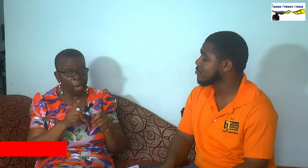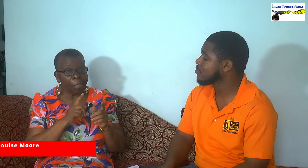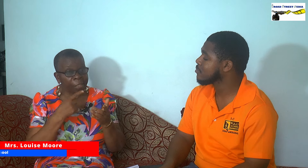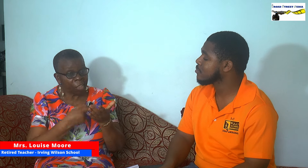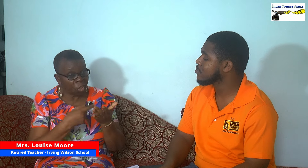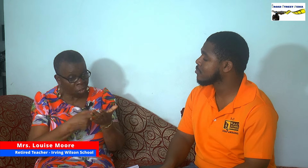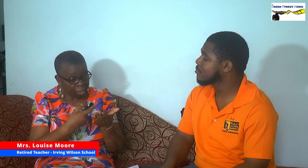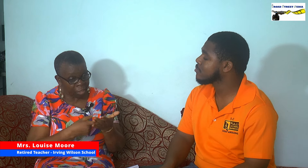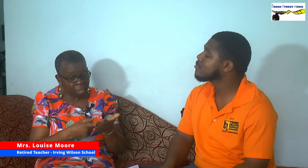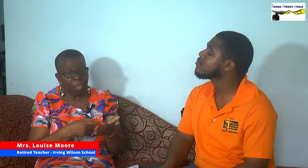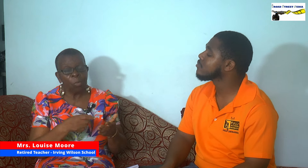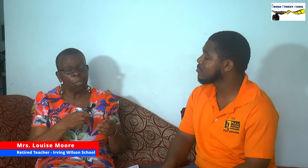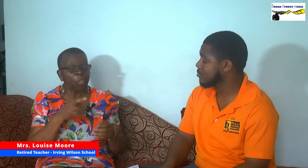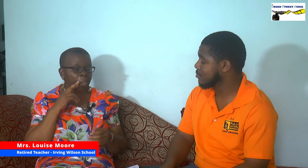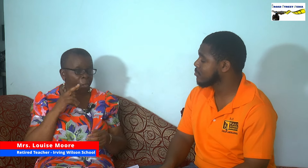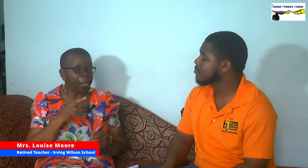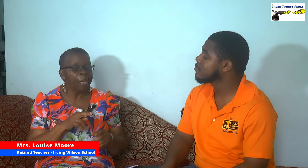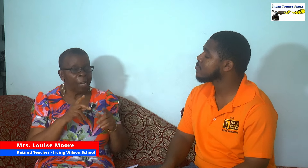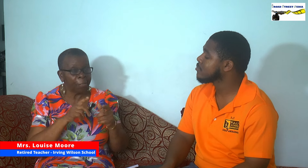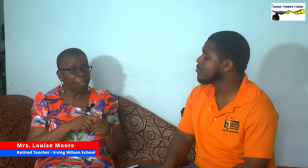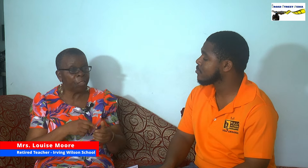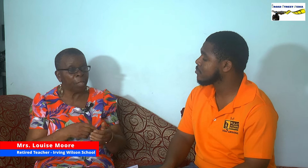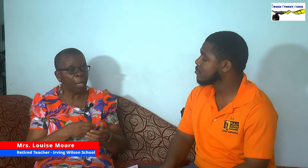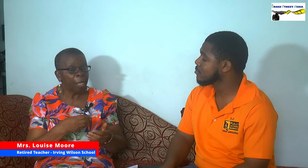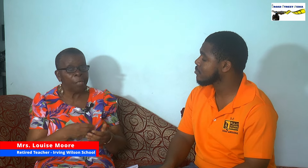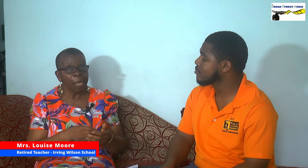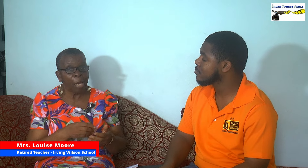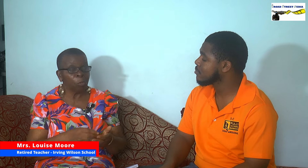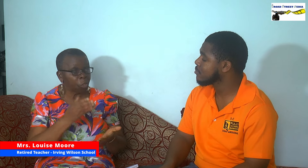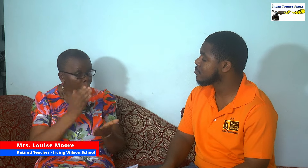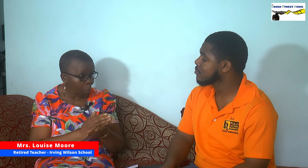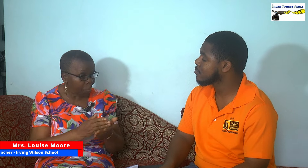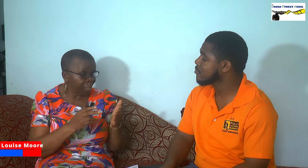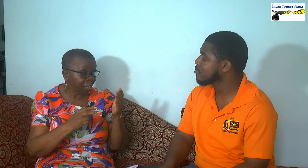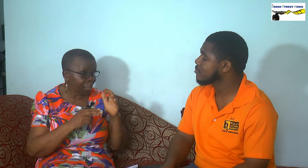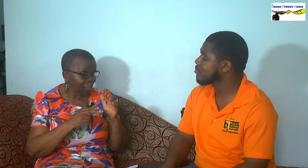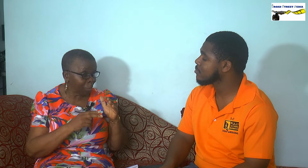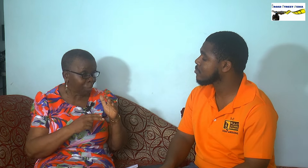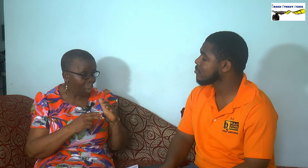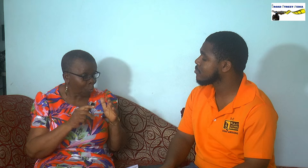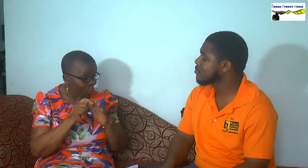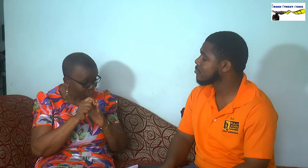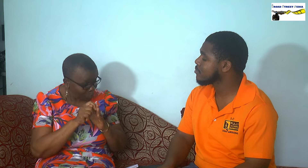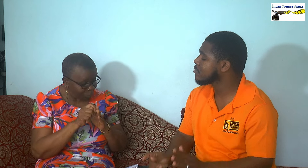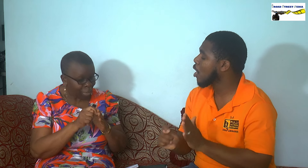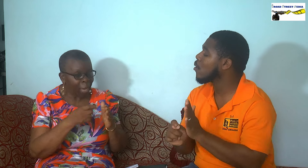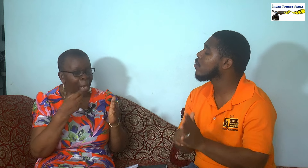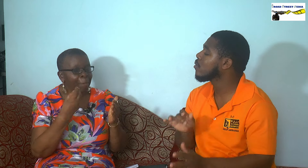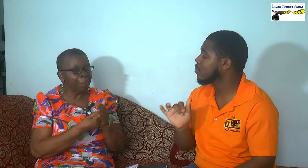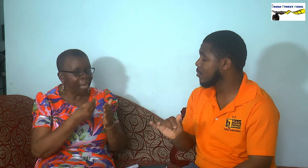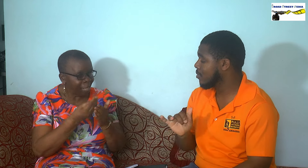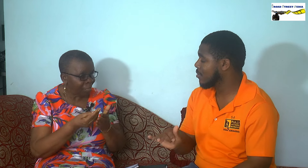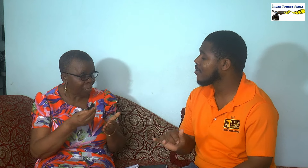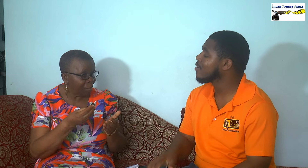and discuss it with her, and then I would stop in town and buy